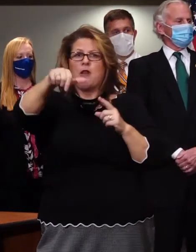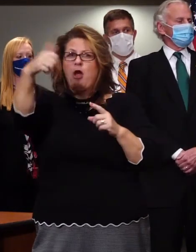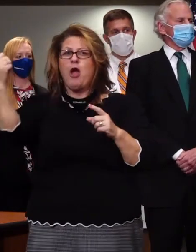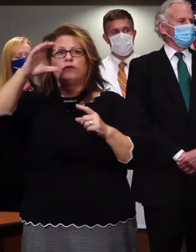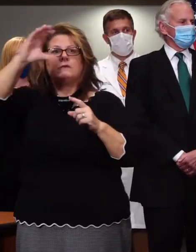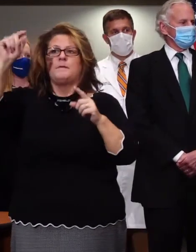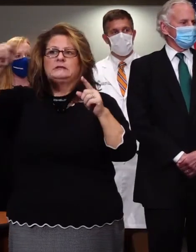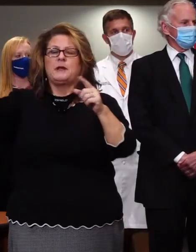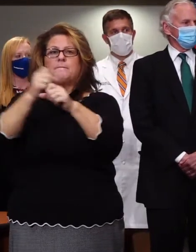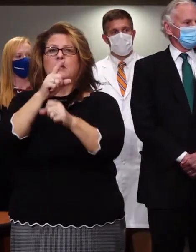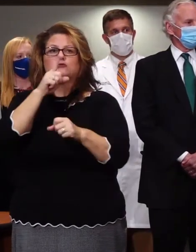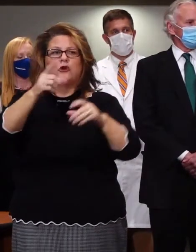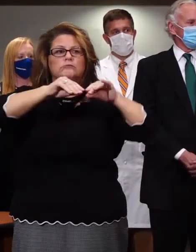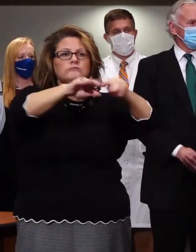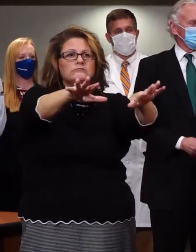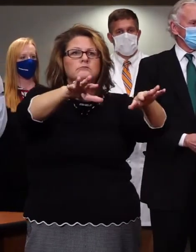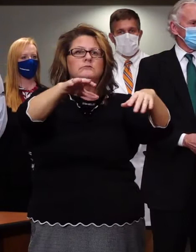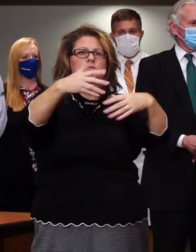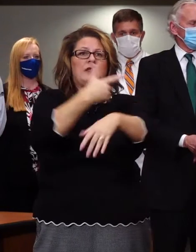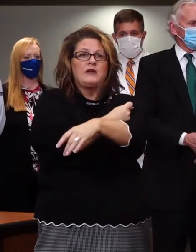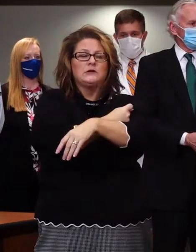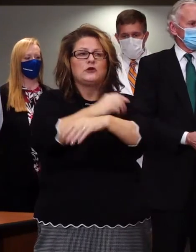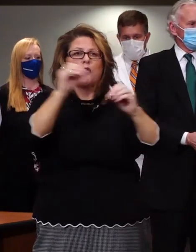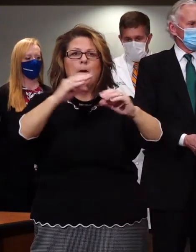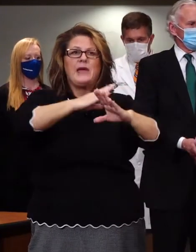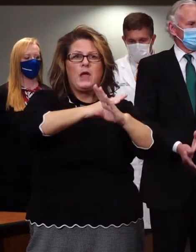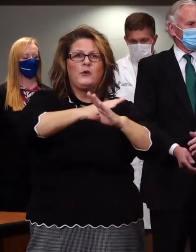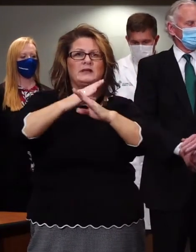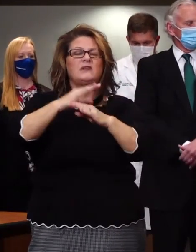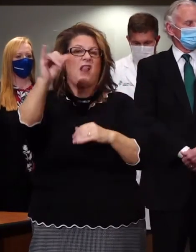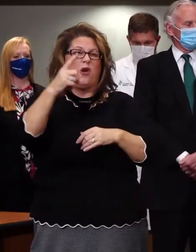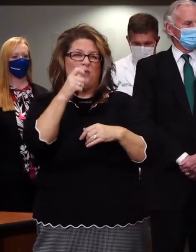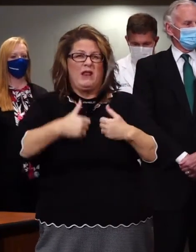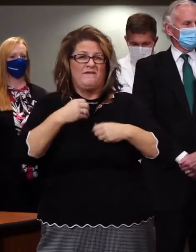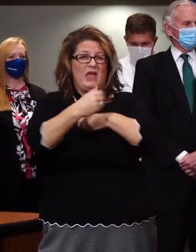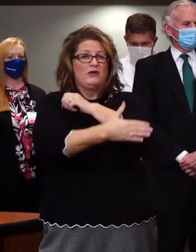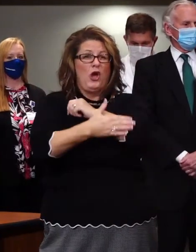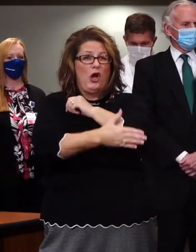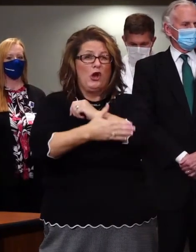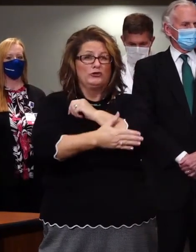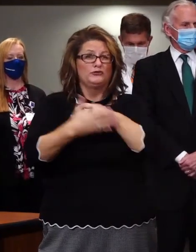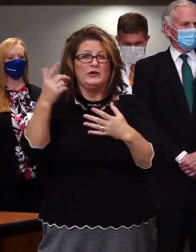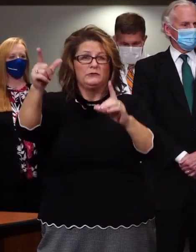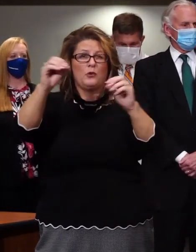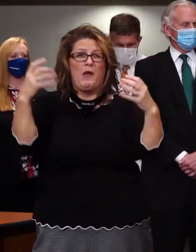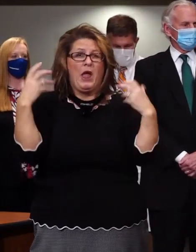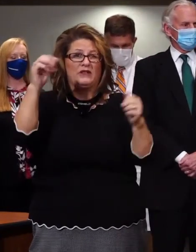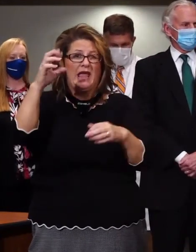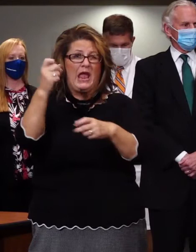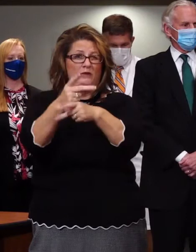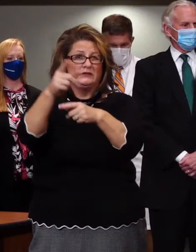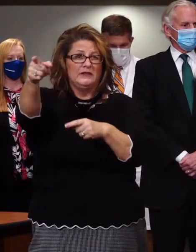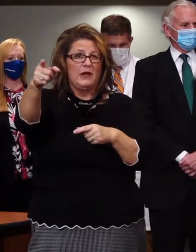make sure that any barriers that may currently exist, particularly for those in rural areas who don't have adequate access to care, and where there